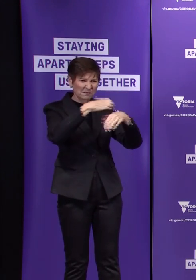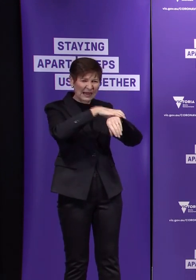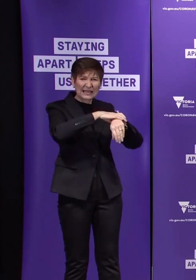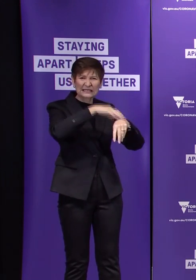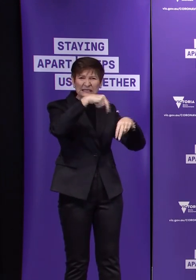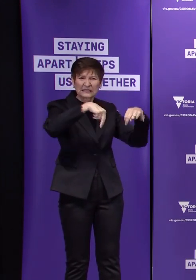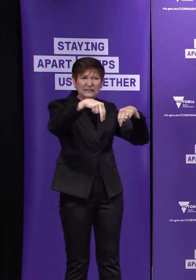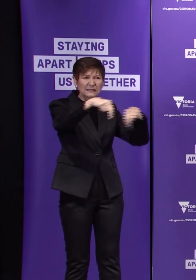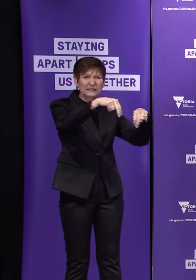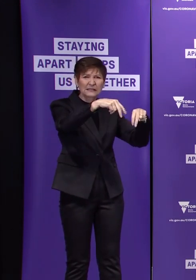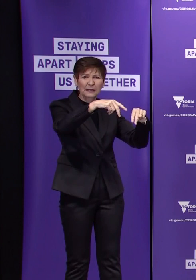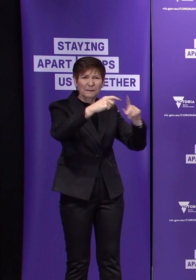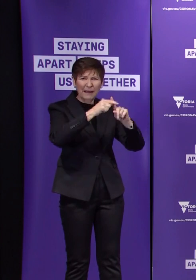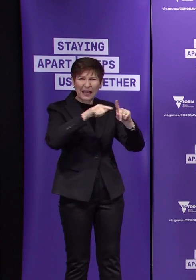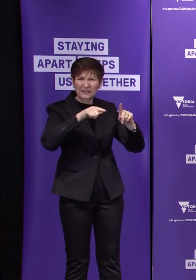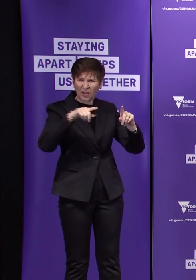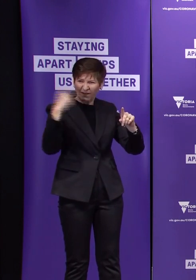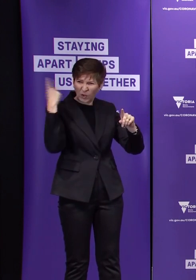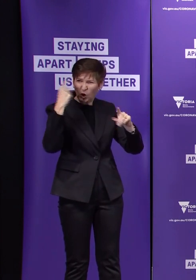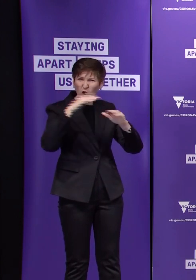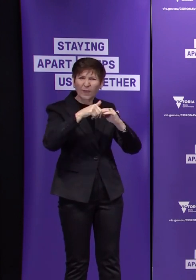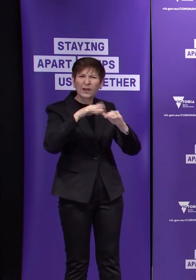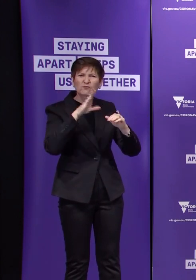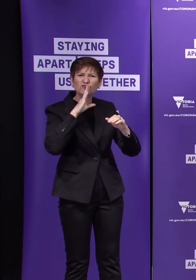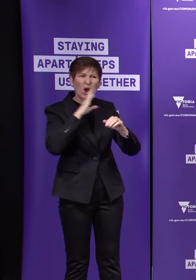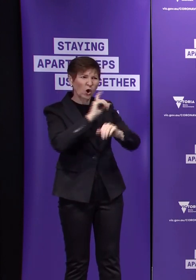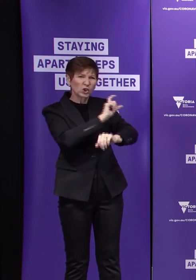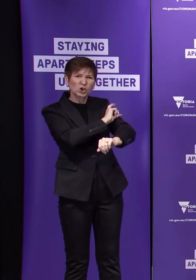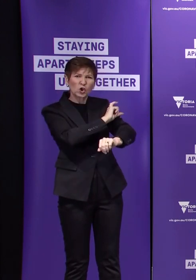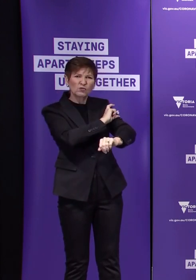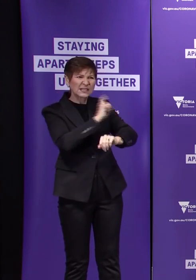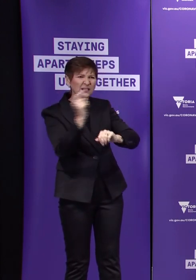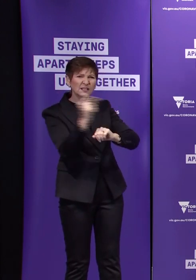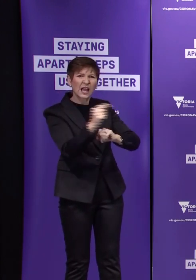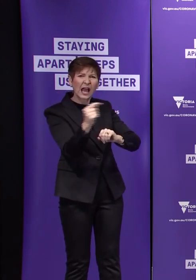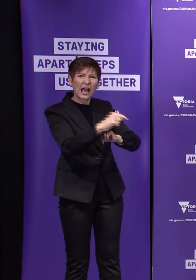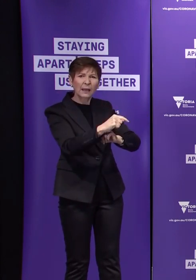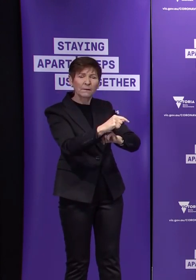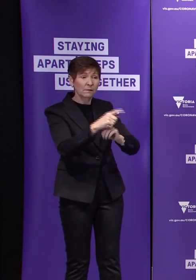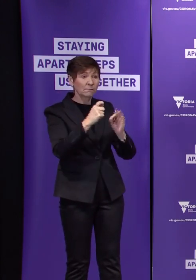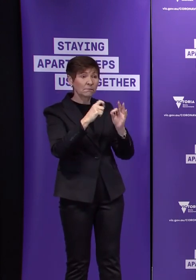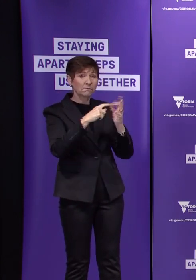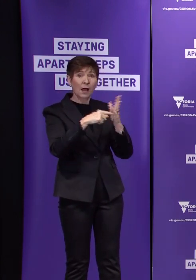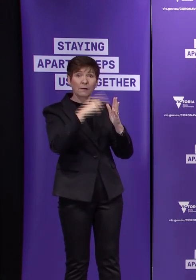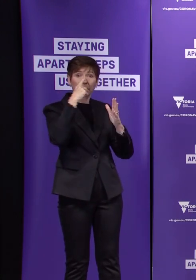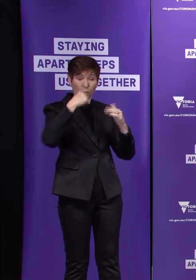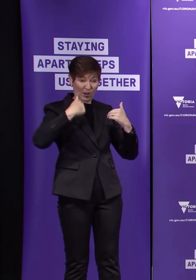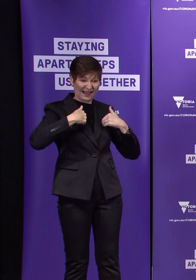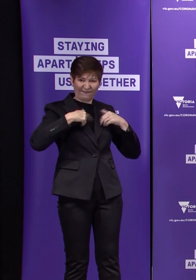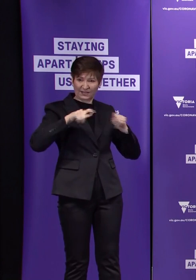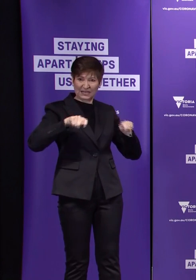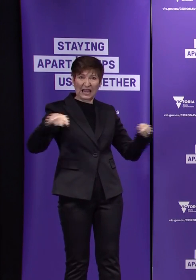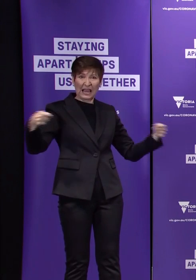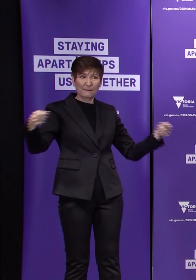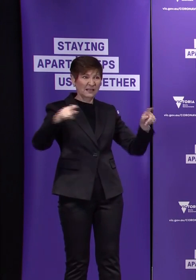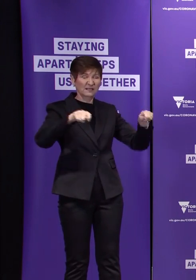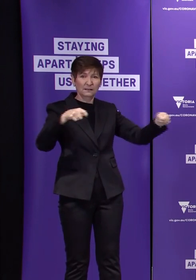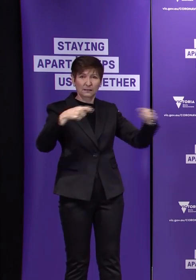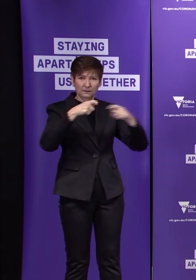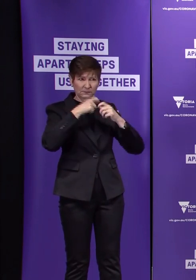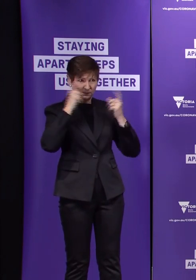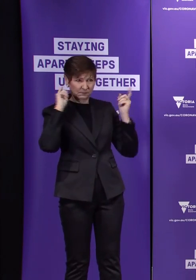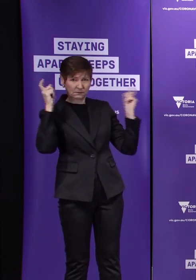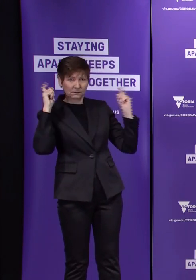be a long-standing arrangement. I'm not certain. Again, I'm more than happy to check that out. But I would hope that, as challenging as